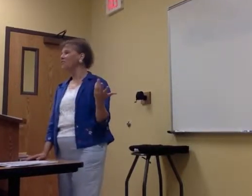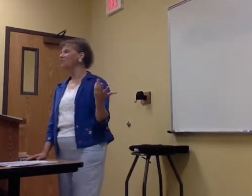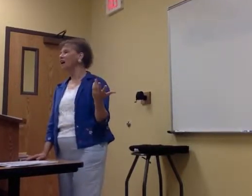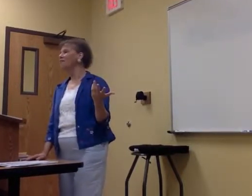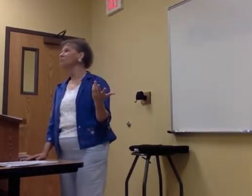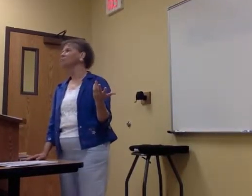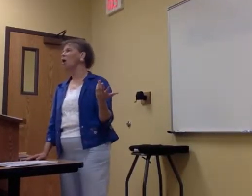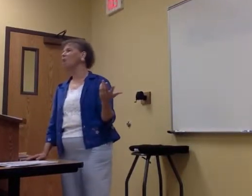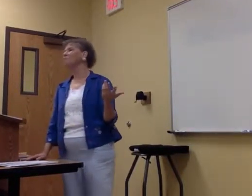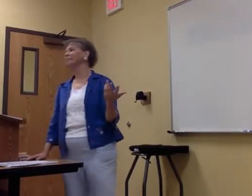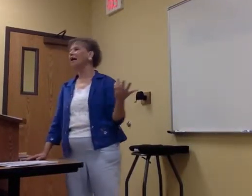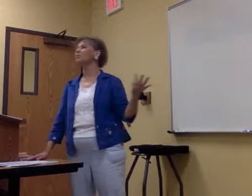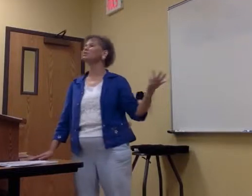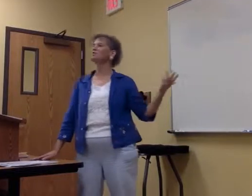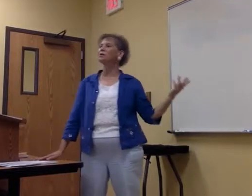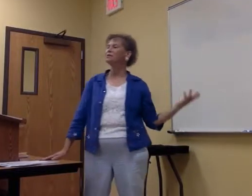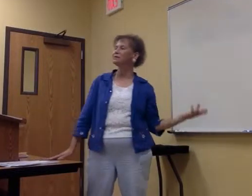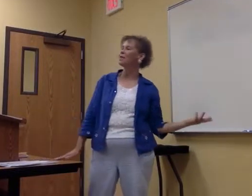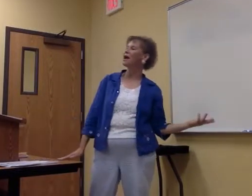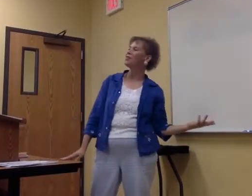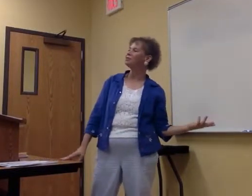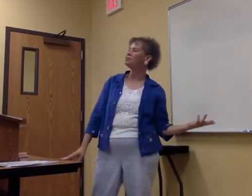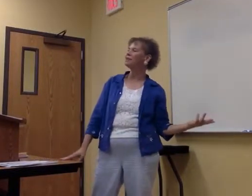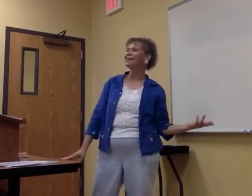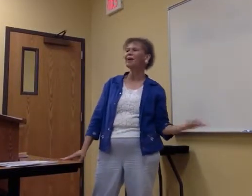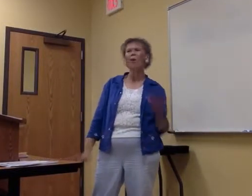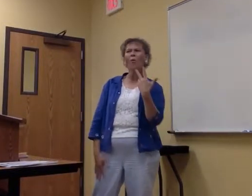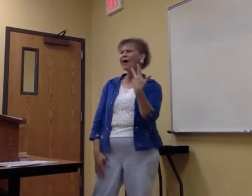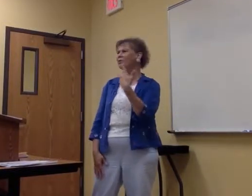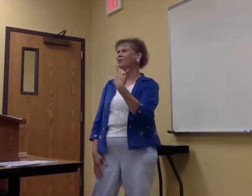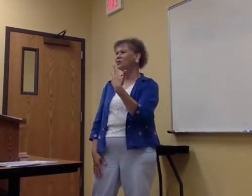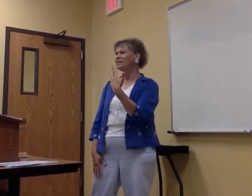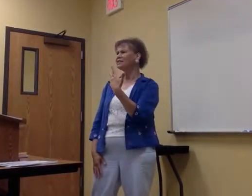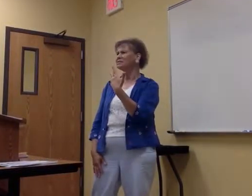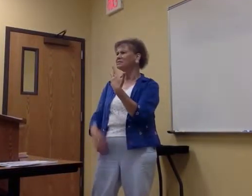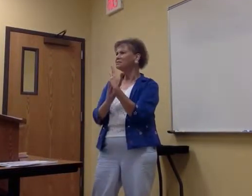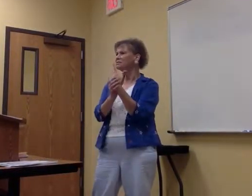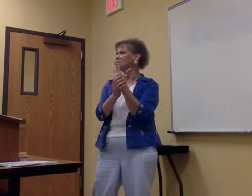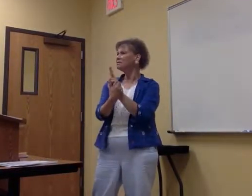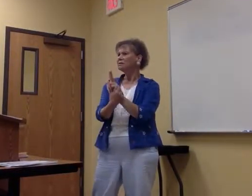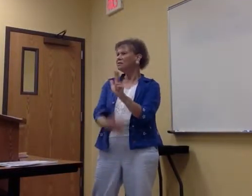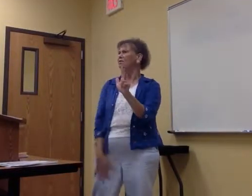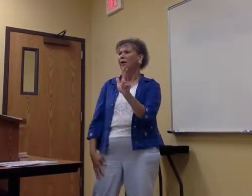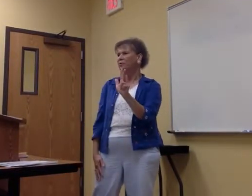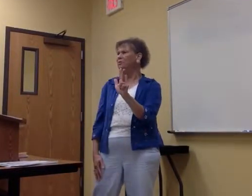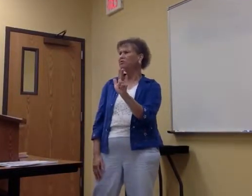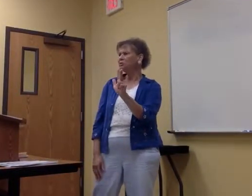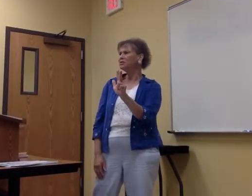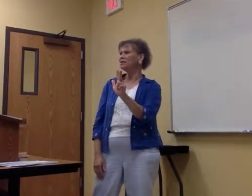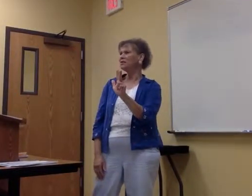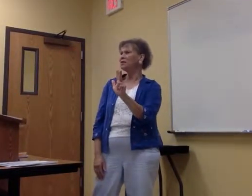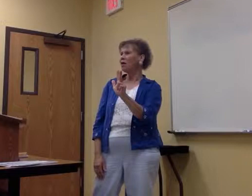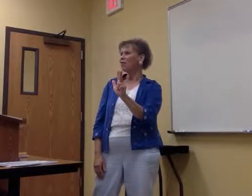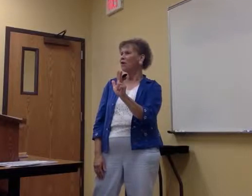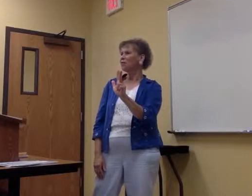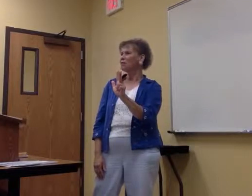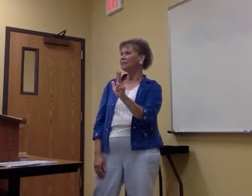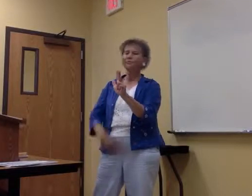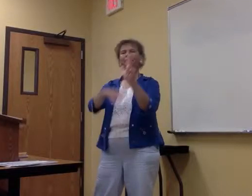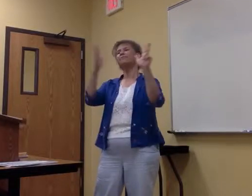one reason why others are saying, why are we doing this? Why don't we just do it this way the whole time? Okay, so